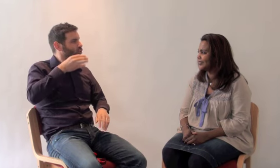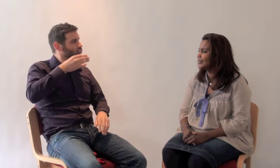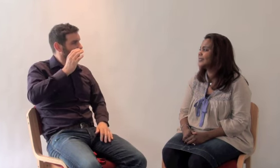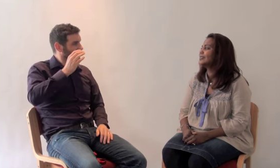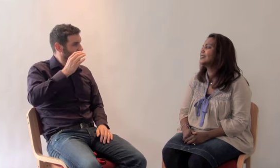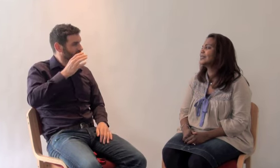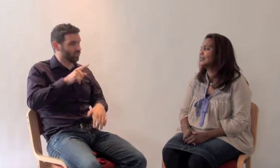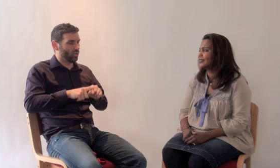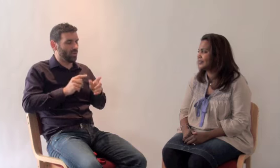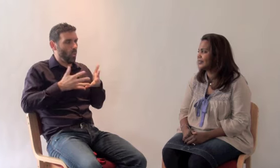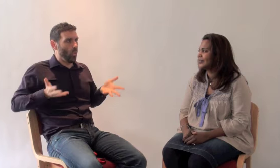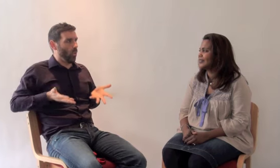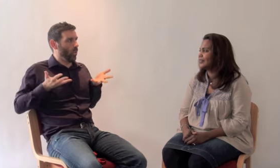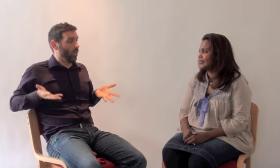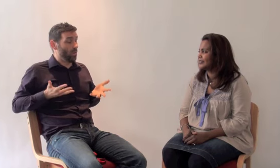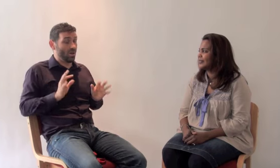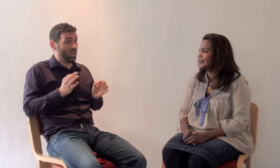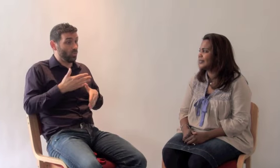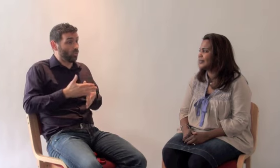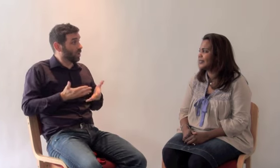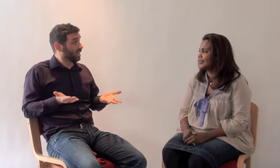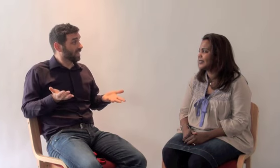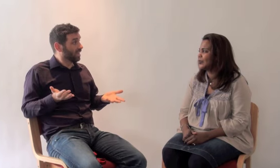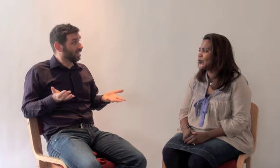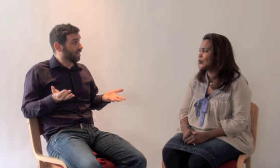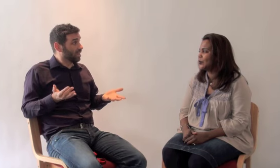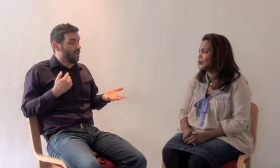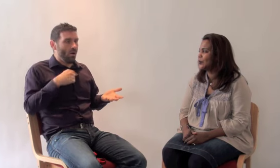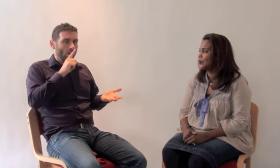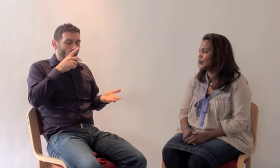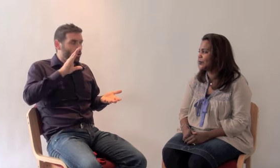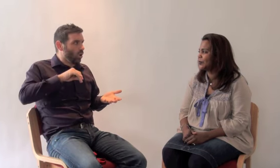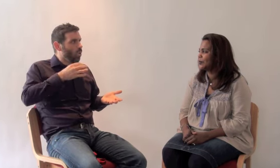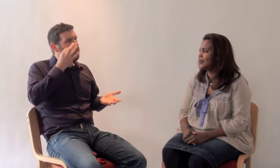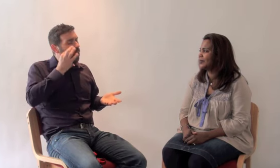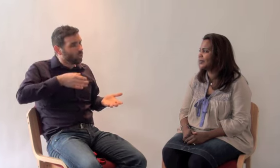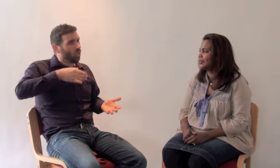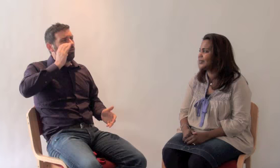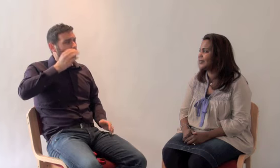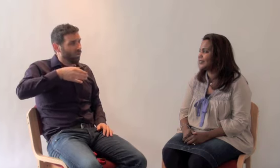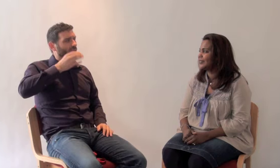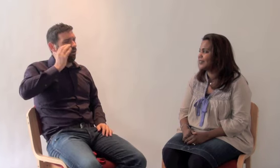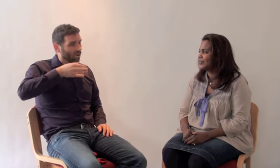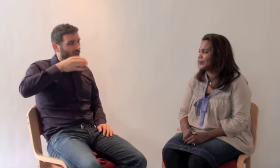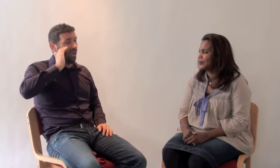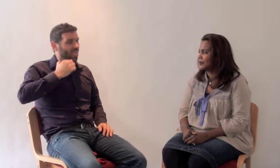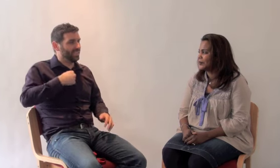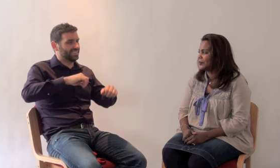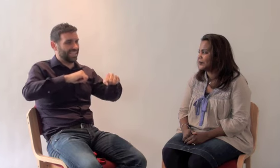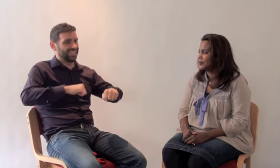water. And sugar drinks as well, glucose drinks. But none of it seemed to be working. And I couldn't stop drinking